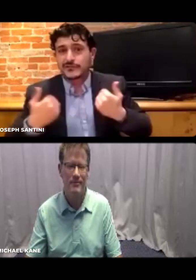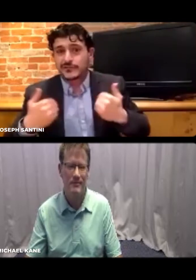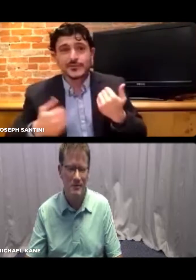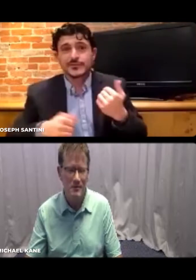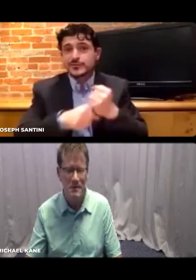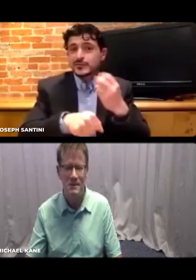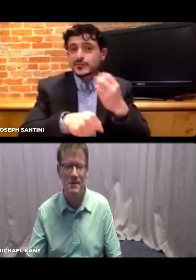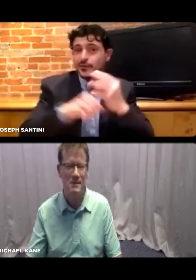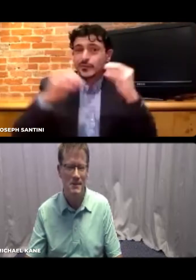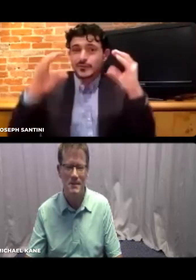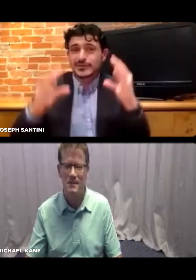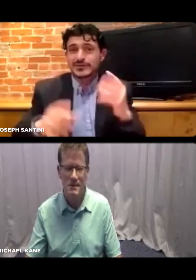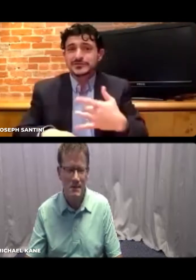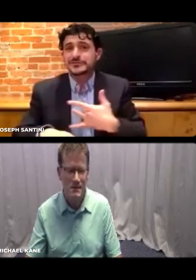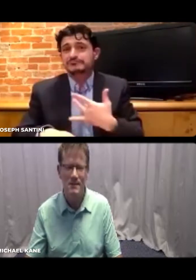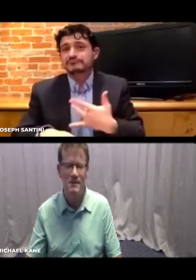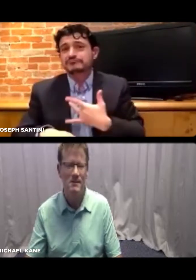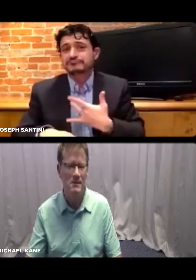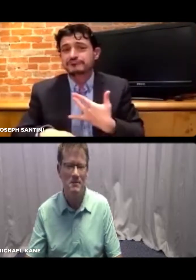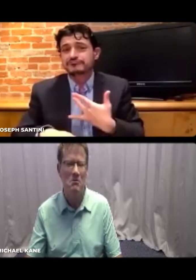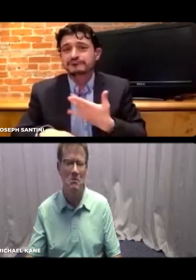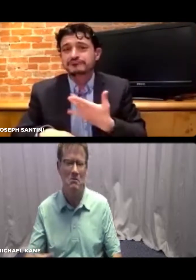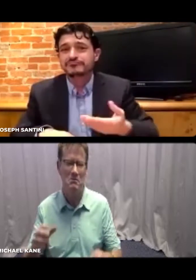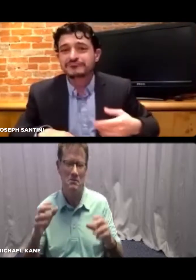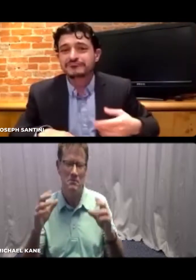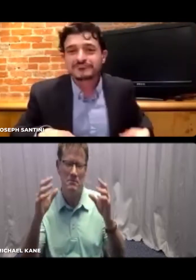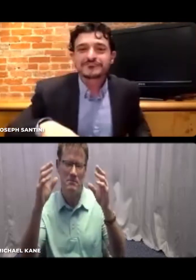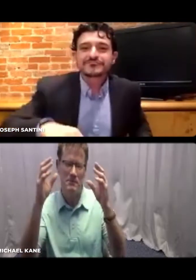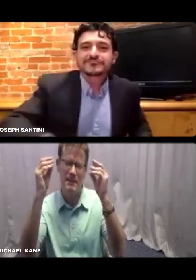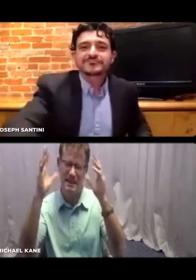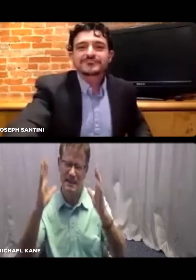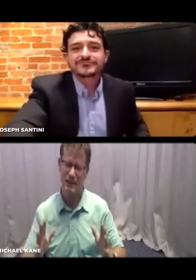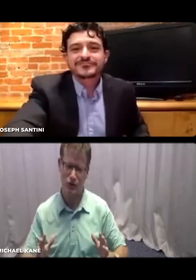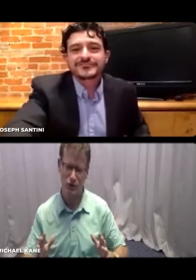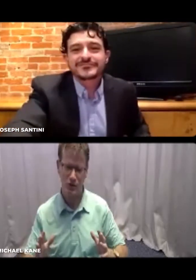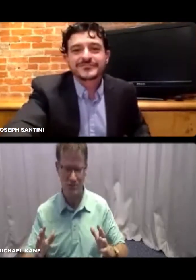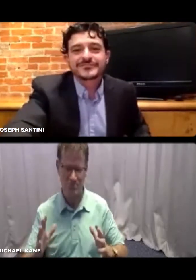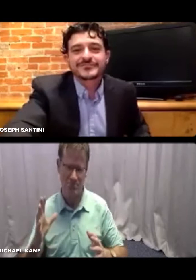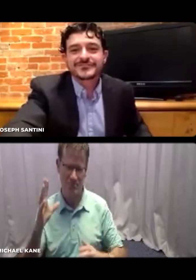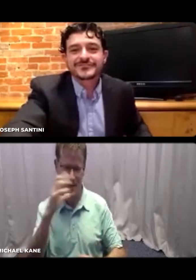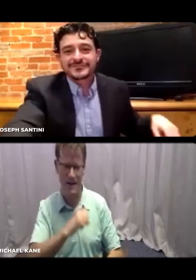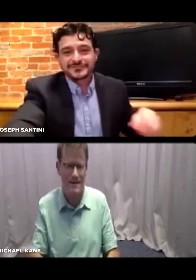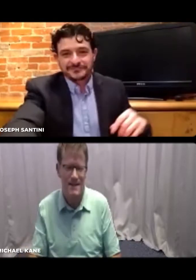students, deaf youth, social workers? I'm guessing teachers.